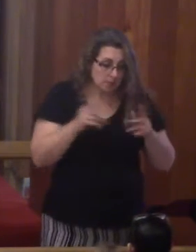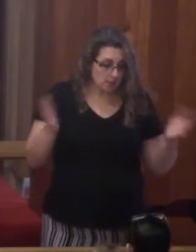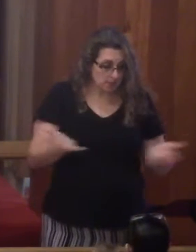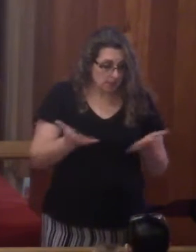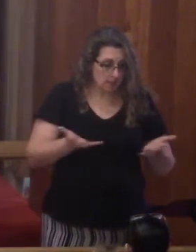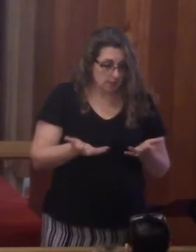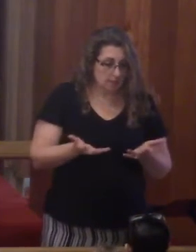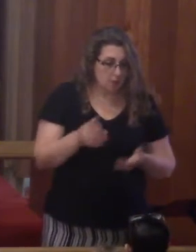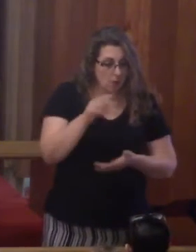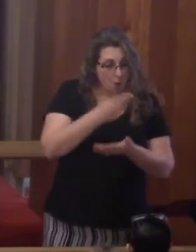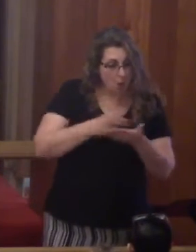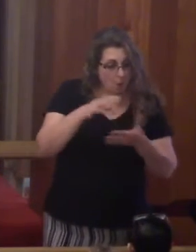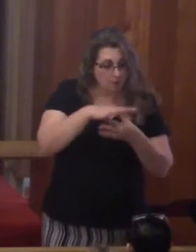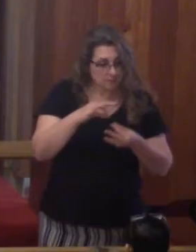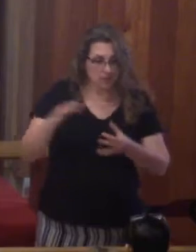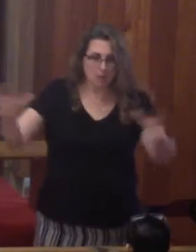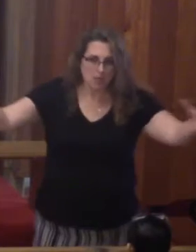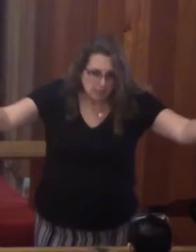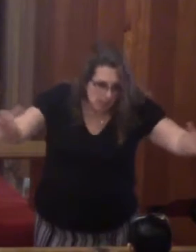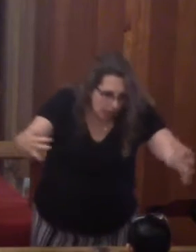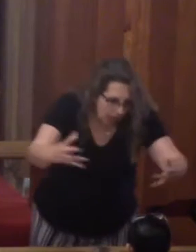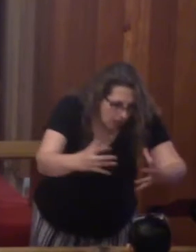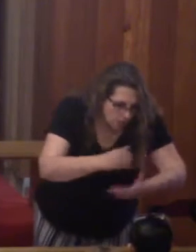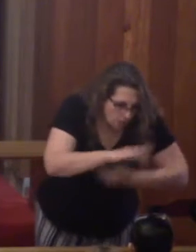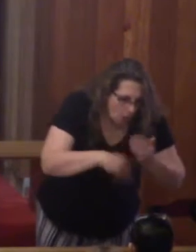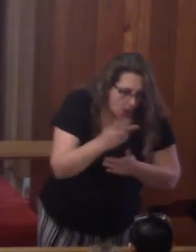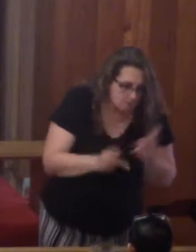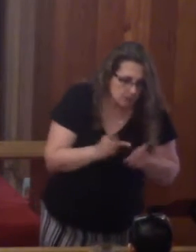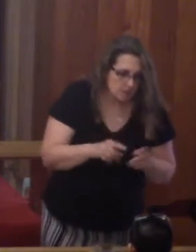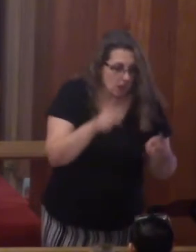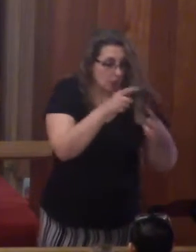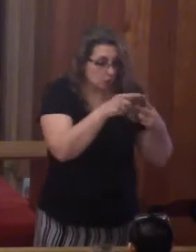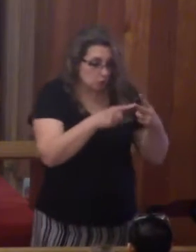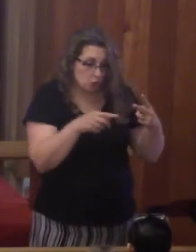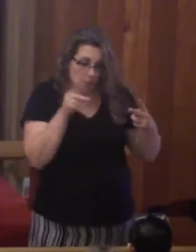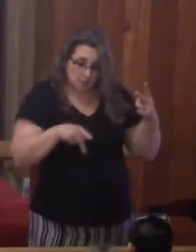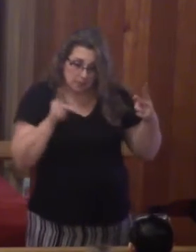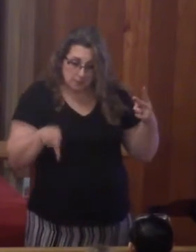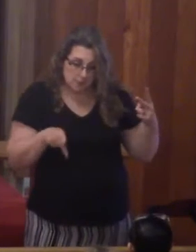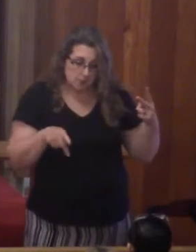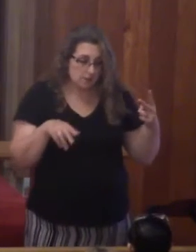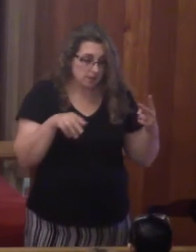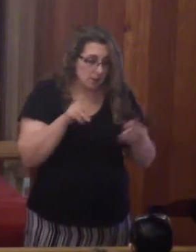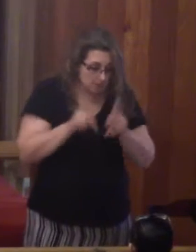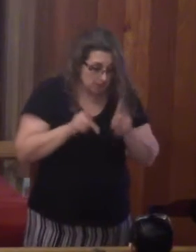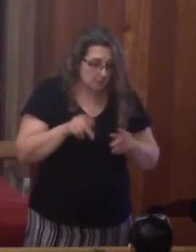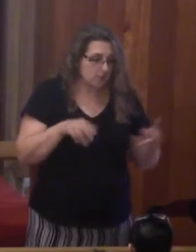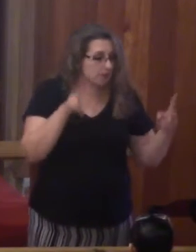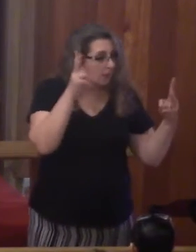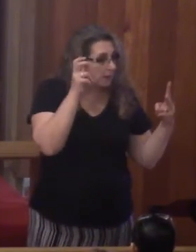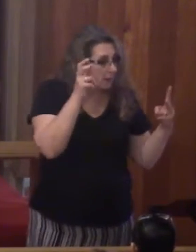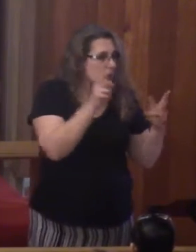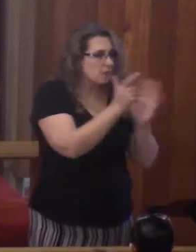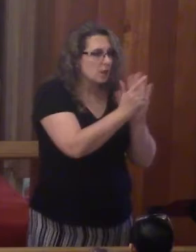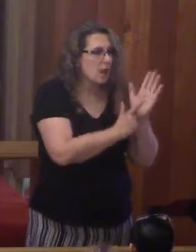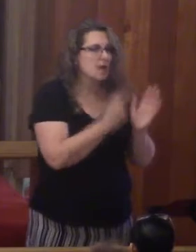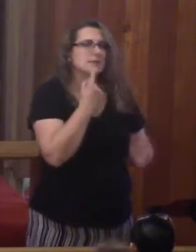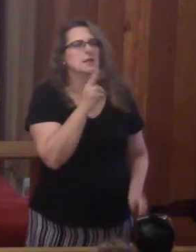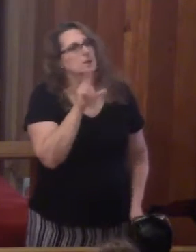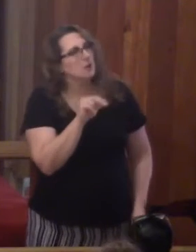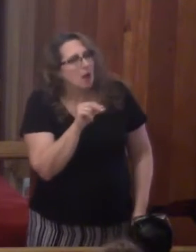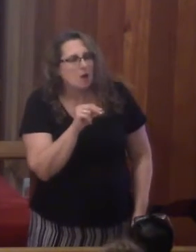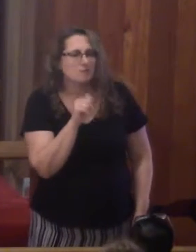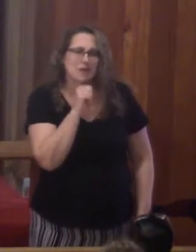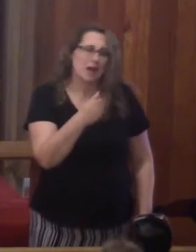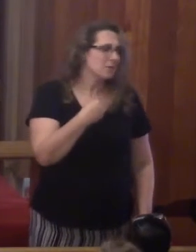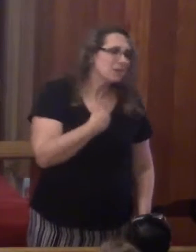this morning. The Holy Spirit has gathered all here, and there are two people that will hear this message today. One that will hear the law and go, nope, that's